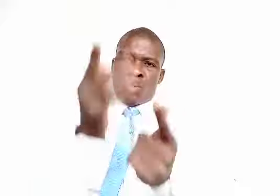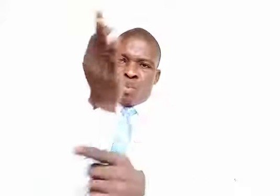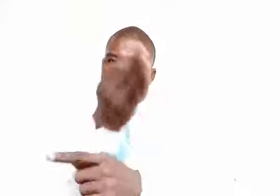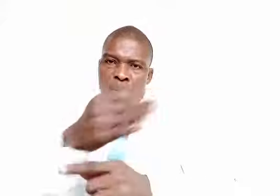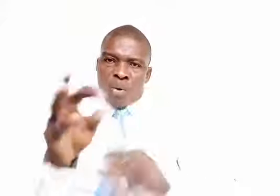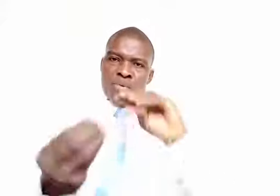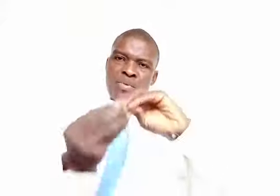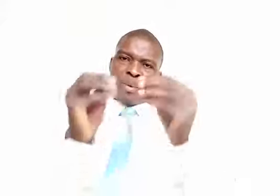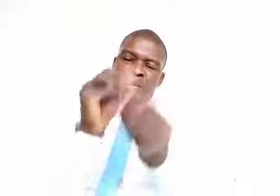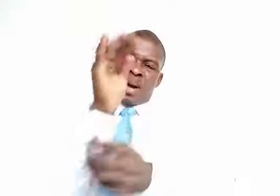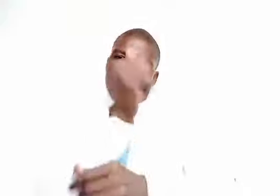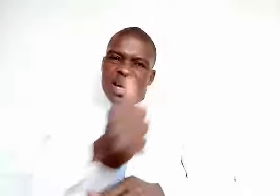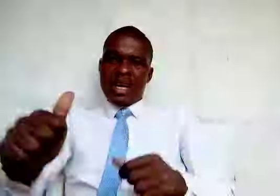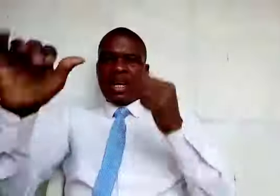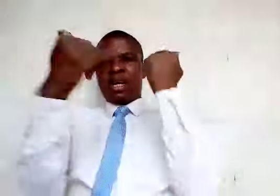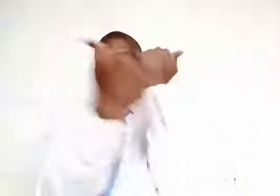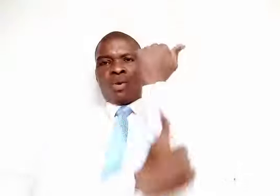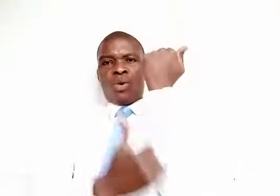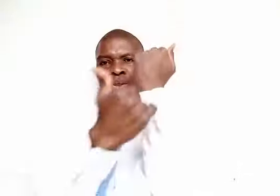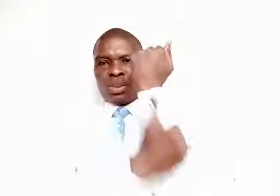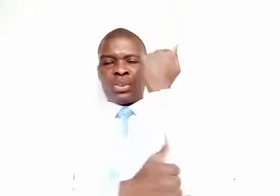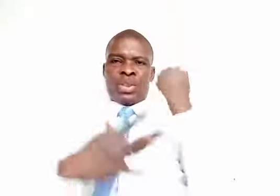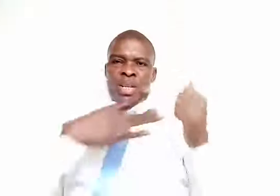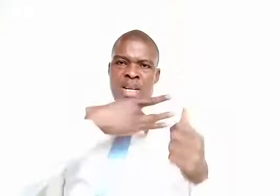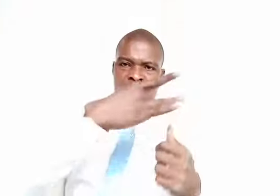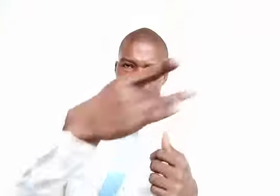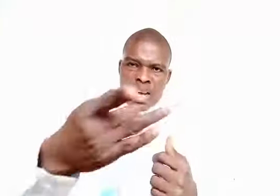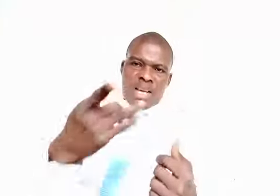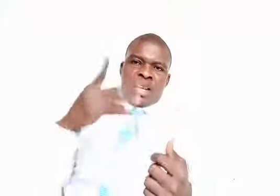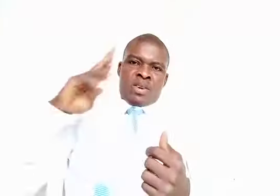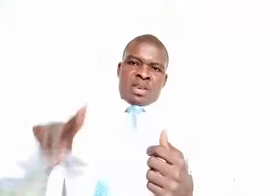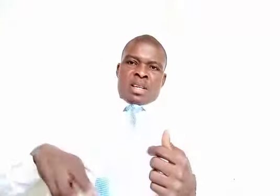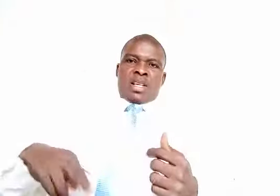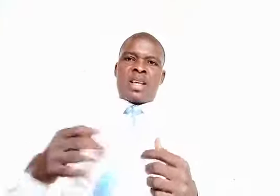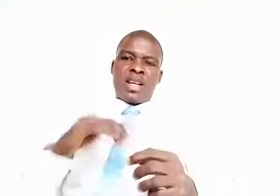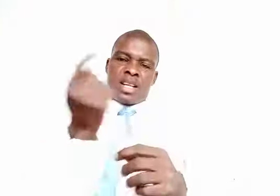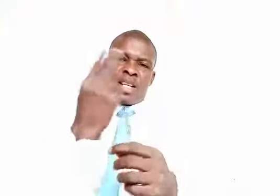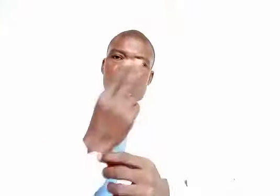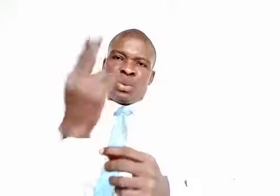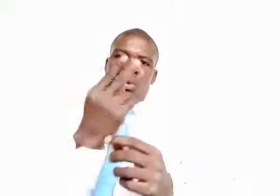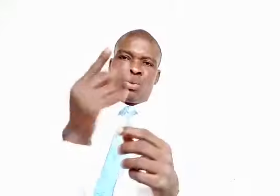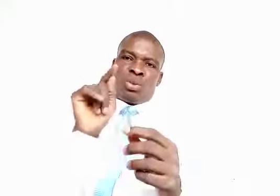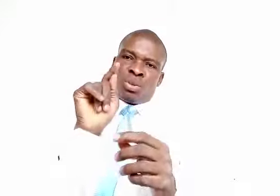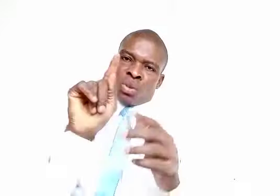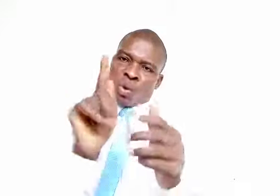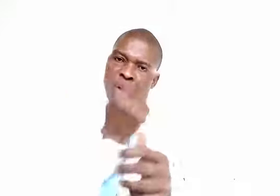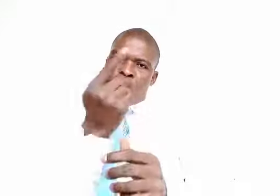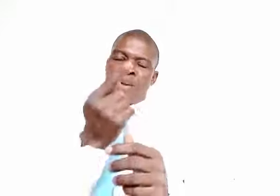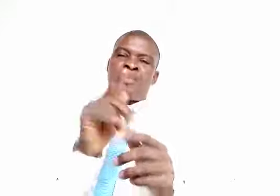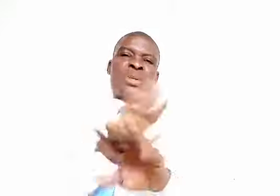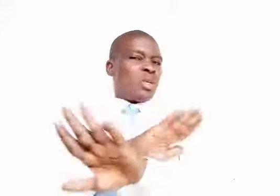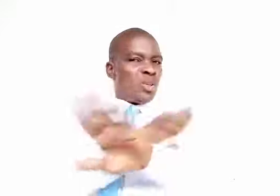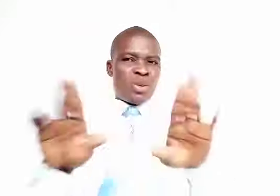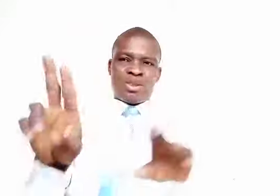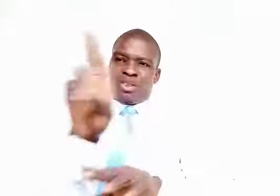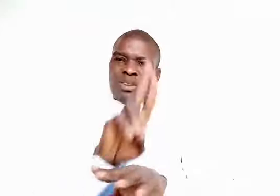country like Russia use comma as decimal points. So to avoid confusion, do not use commas for